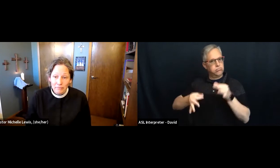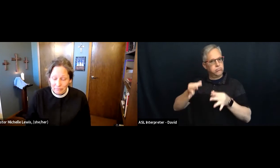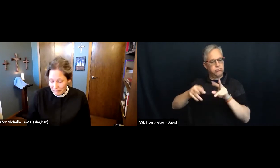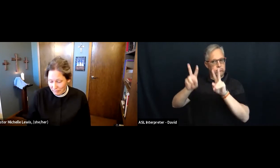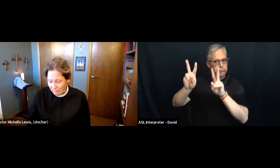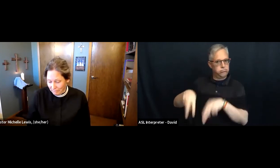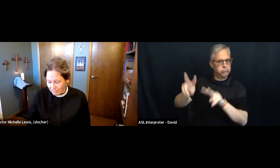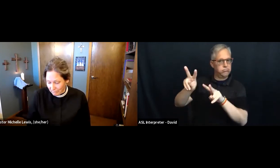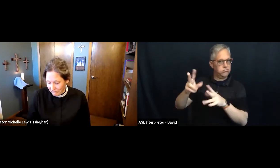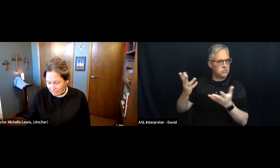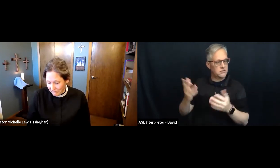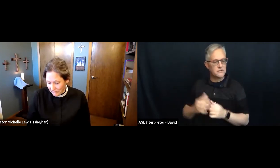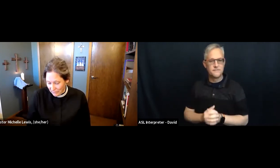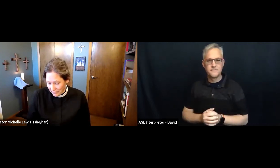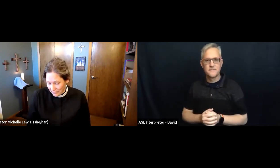them.